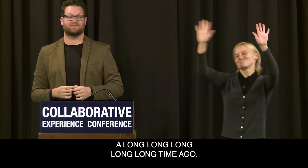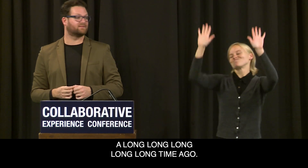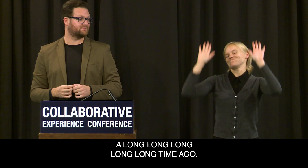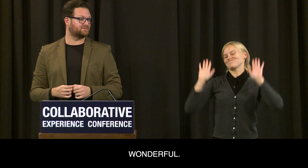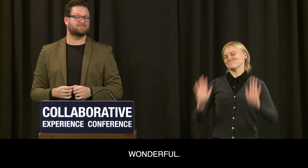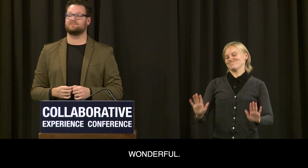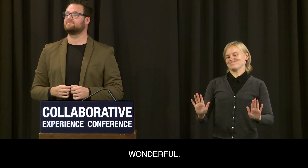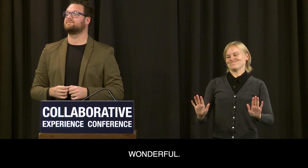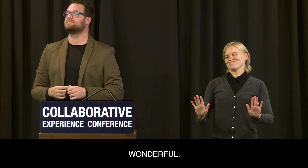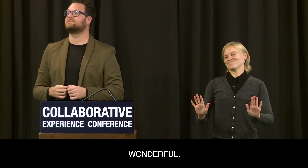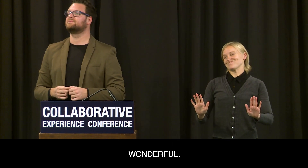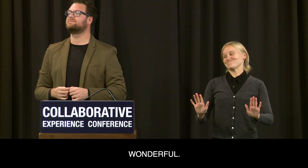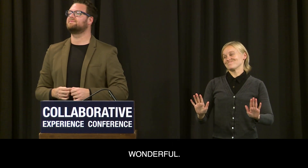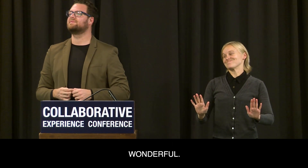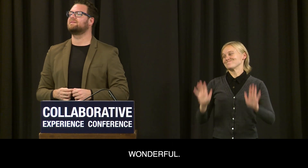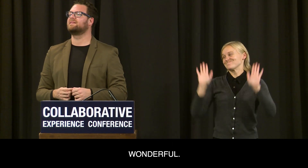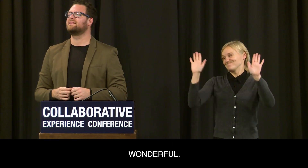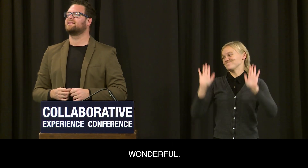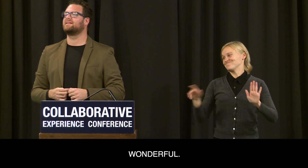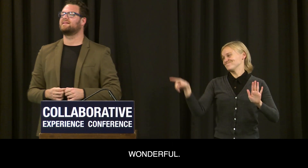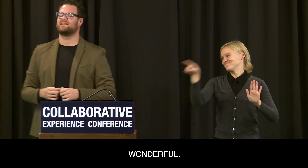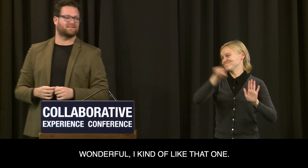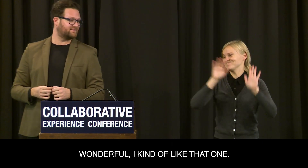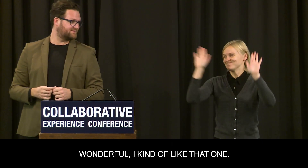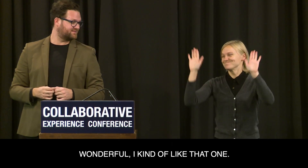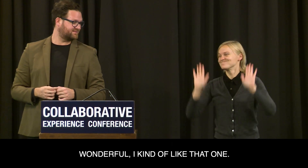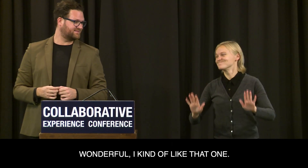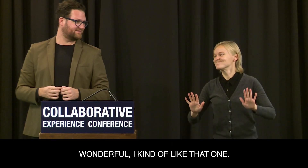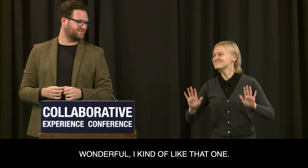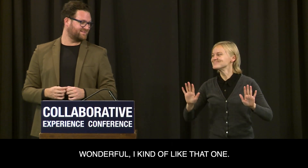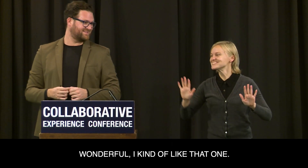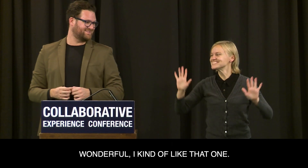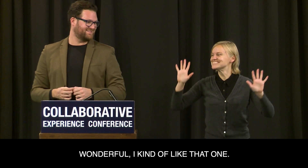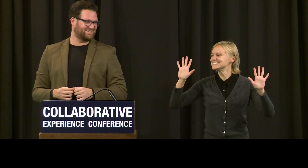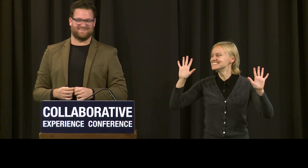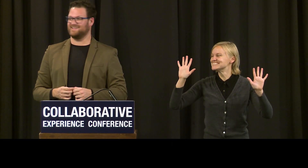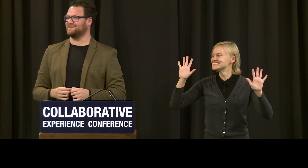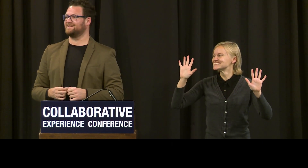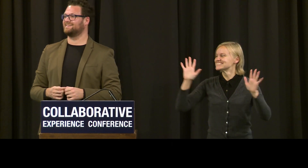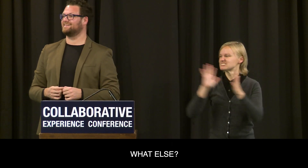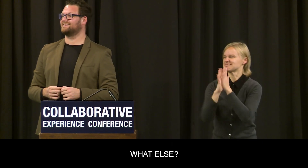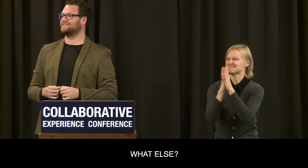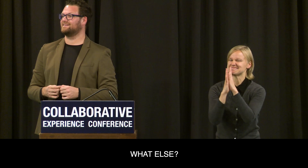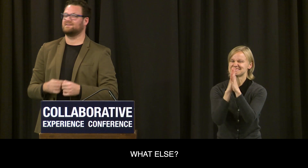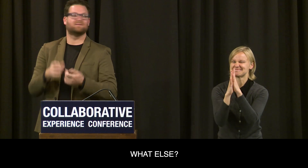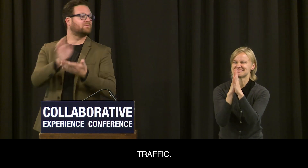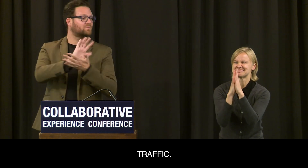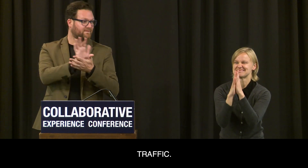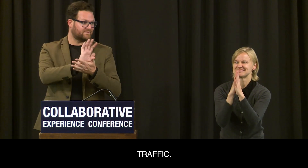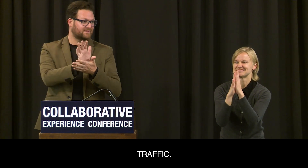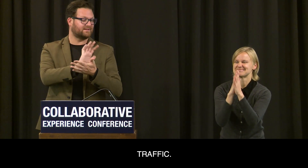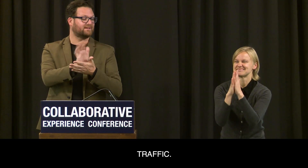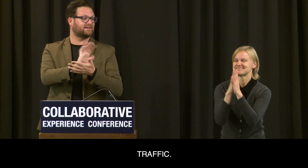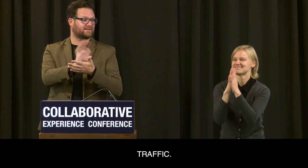ago. Wonderful. Wonderful. I kind of like that one. What else? Traffic.